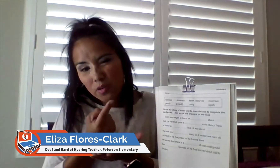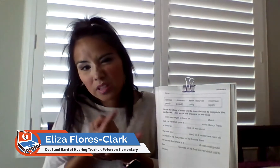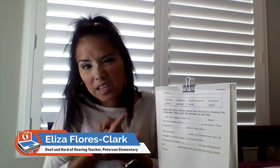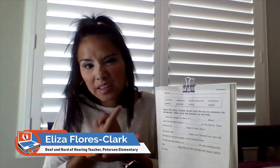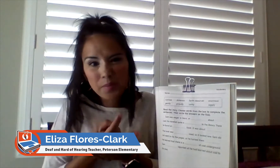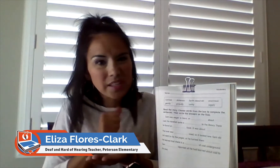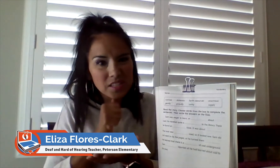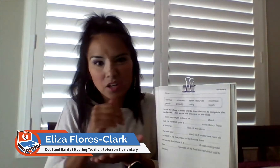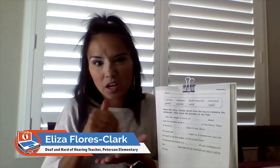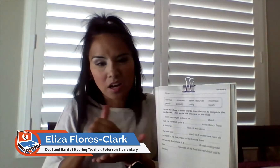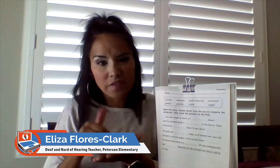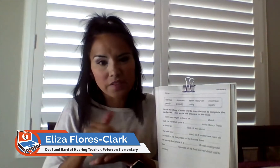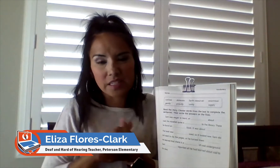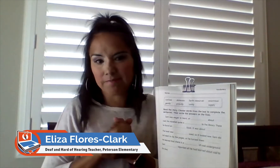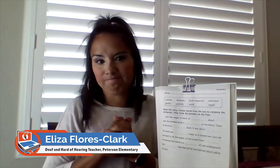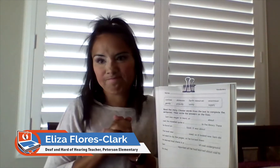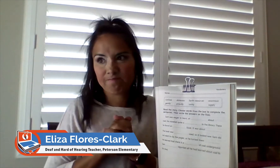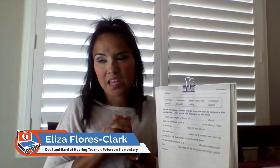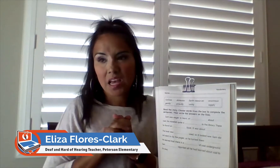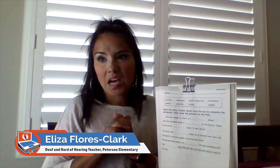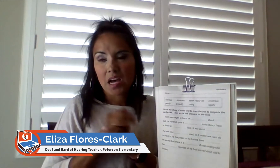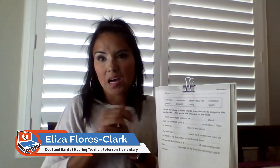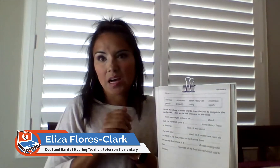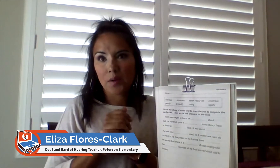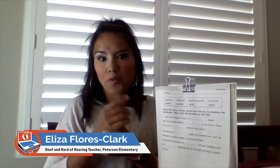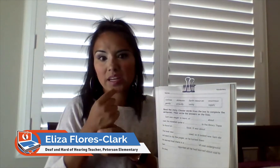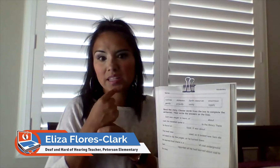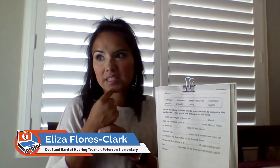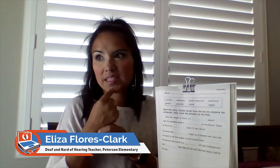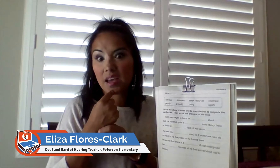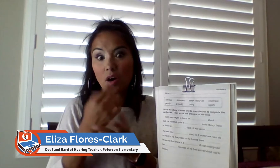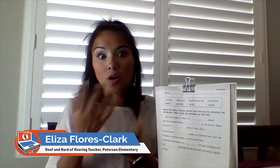Rarely, that means not often. We could say, oh,